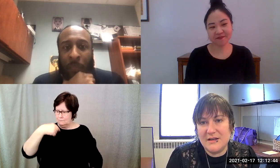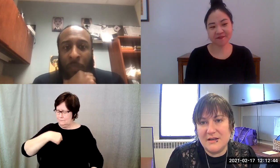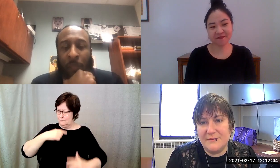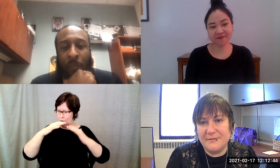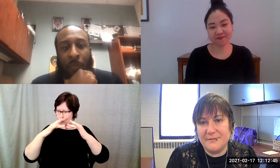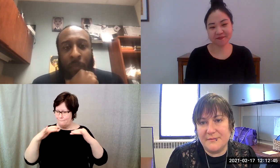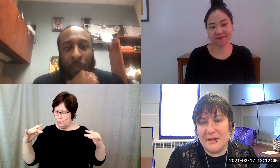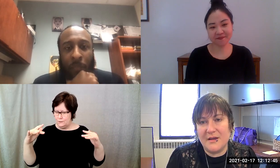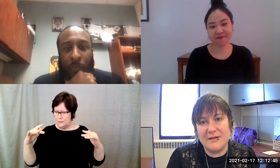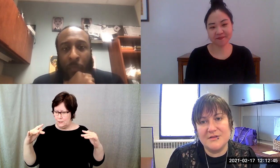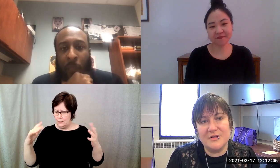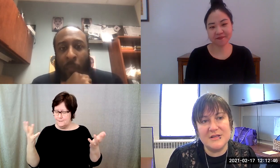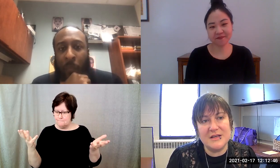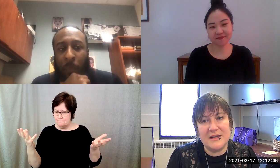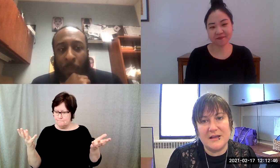diversity